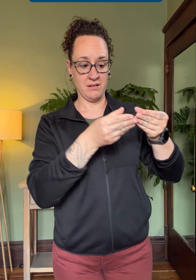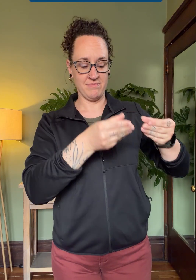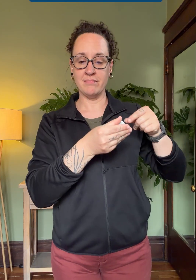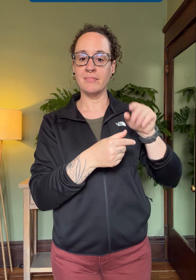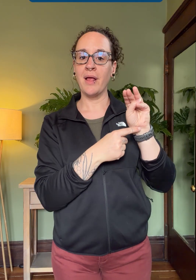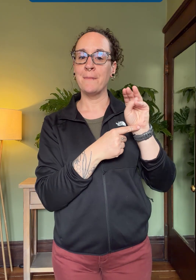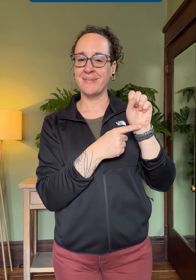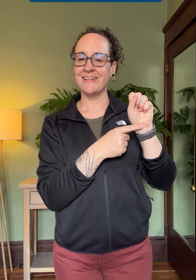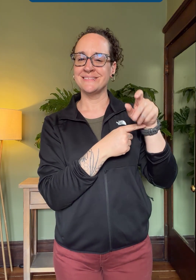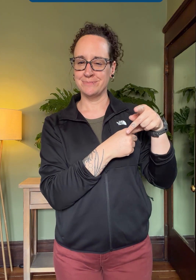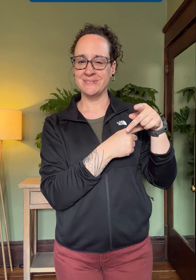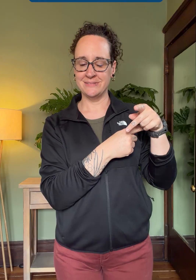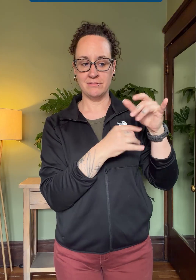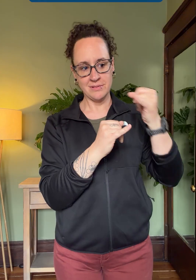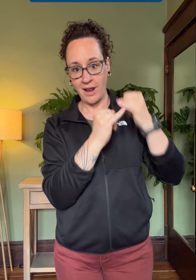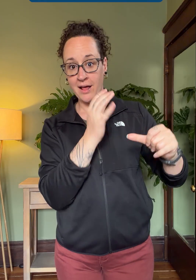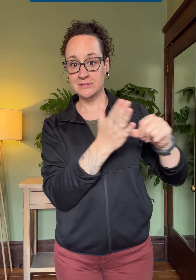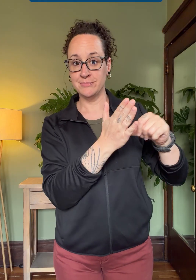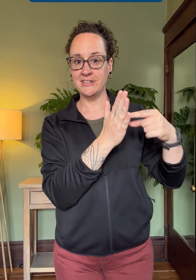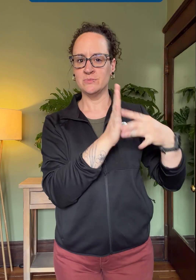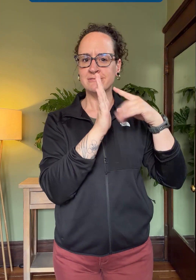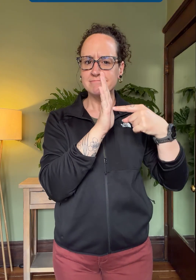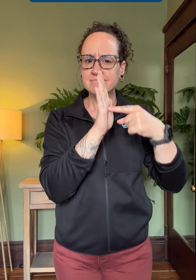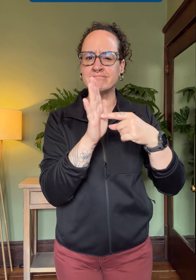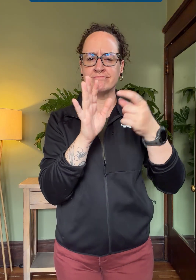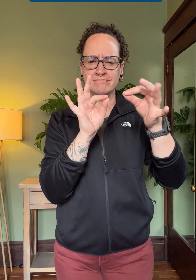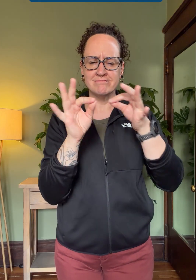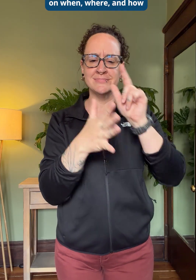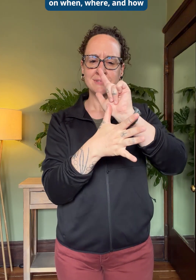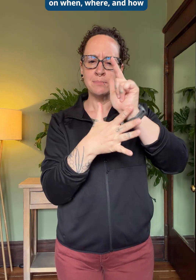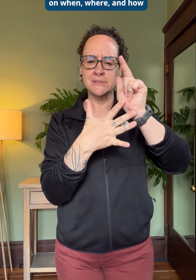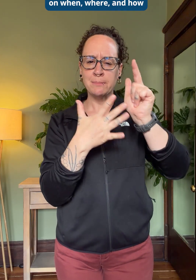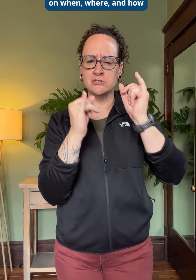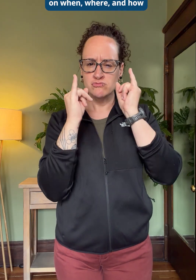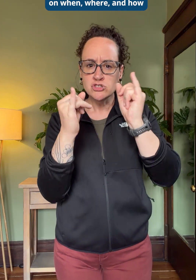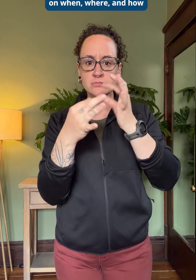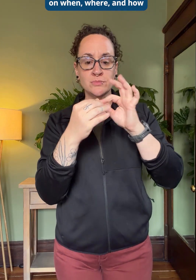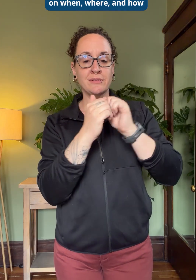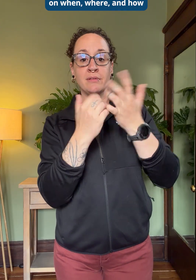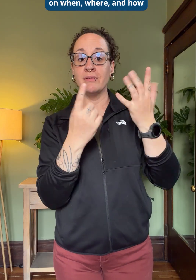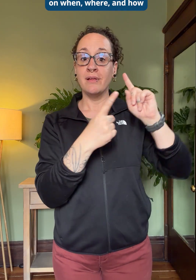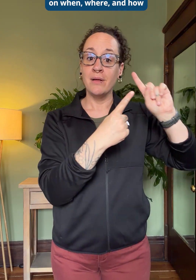The last page of the MSN gives you step-by-step directions on when,